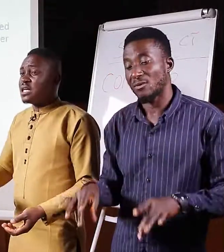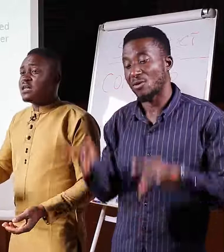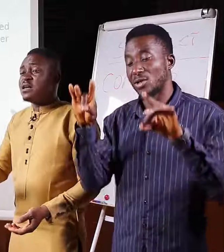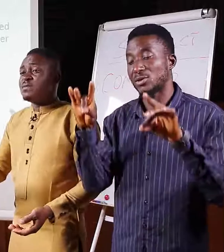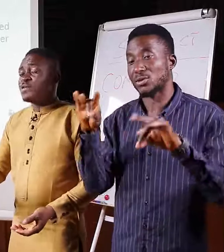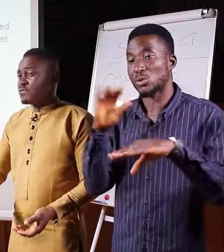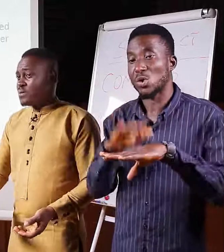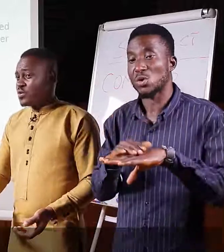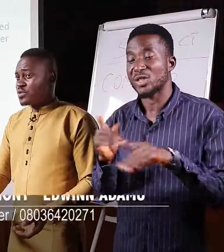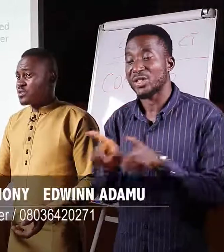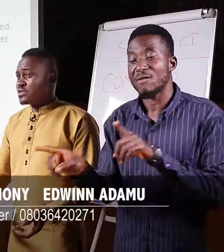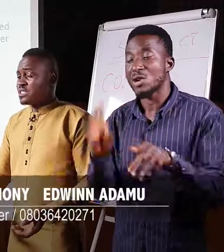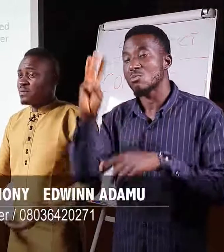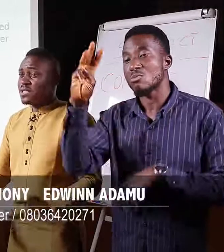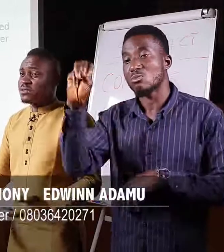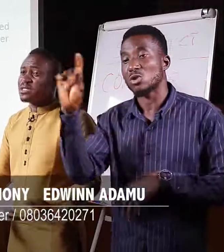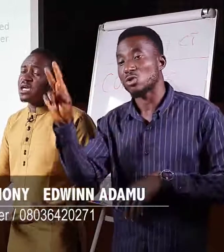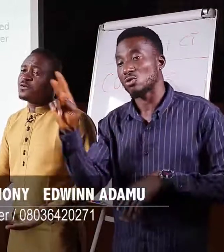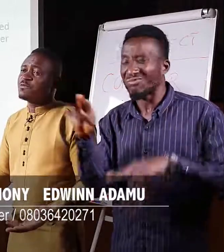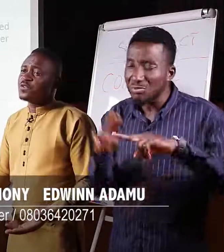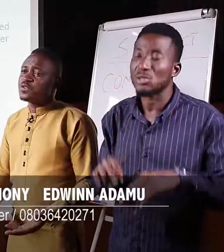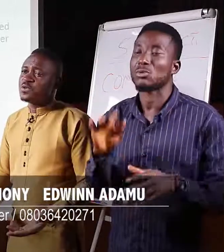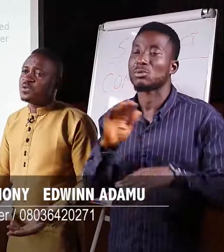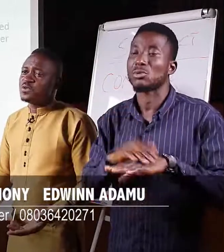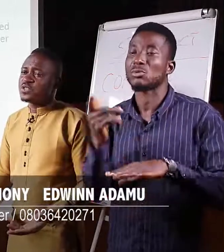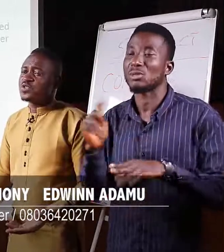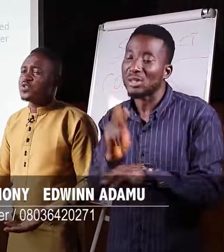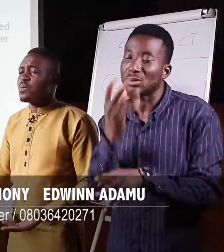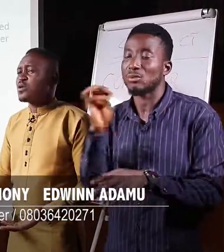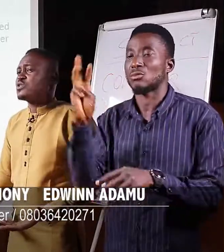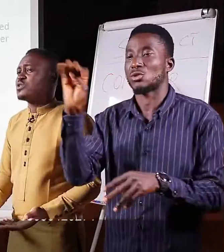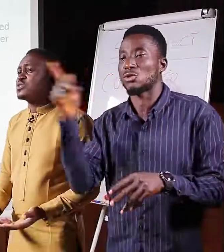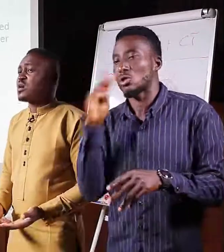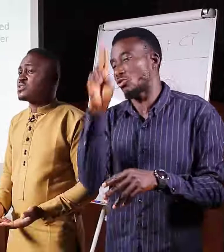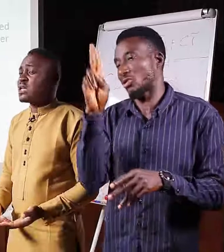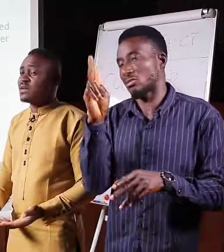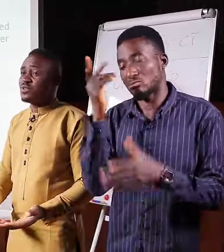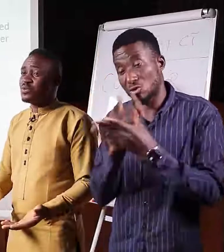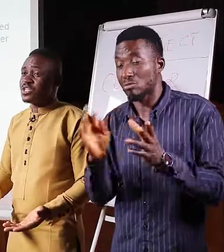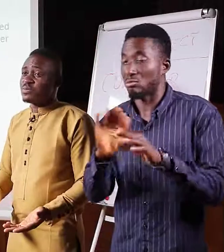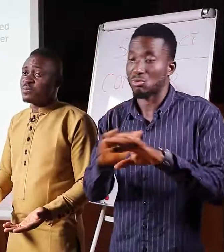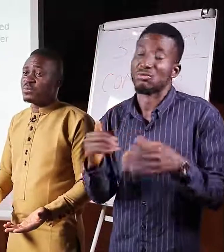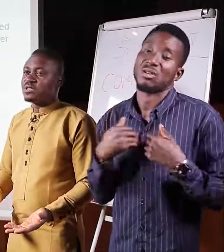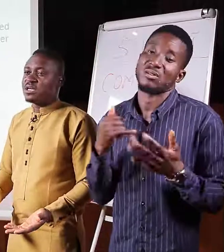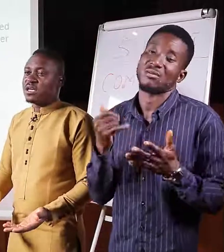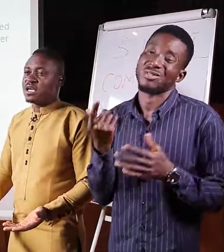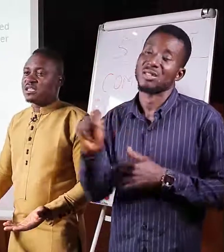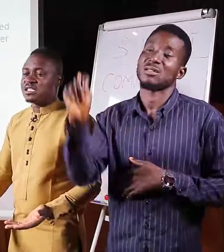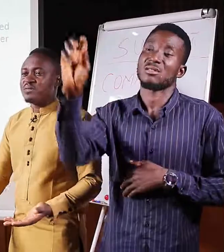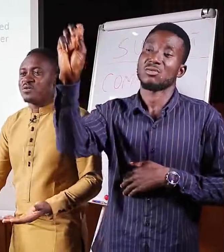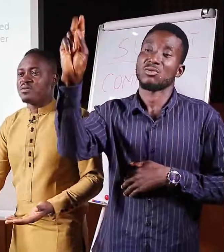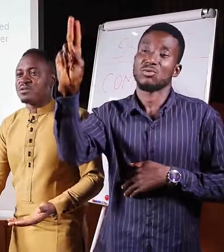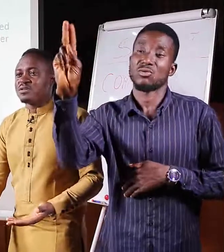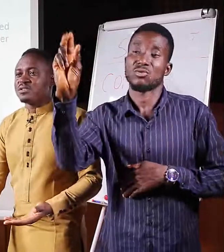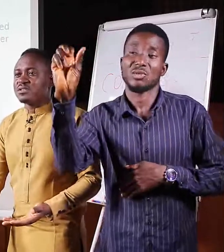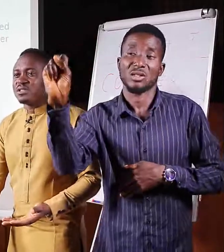on different monitors, depending on the kind of monitor you're using. Some monitors don't actually have the USB port,